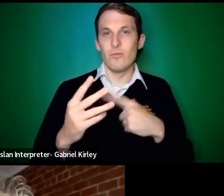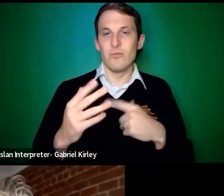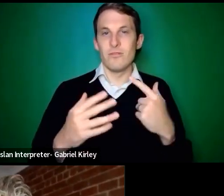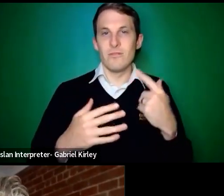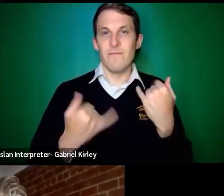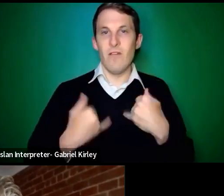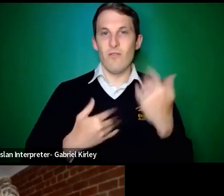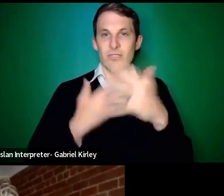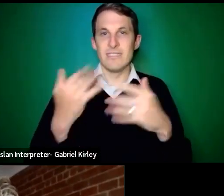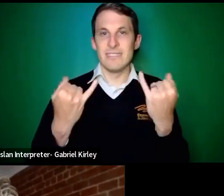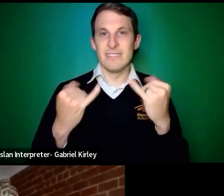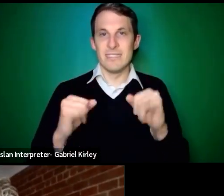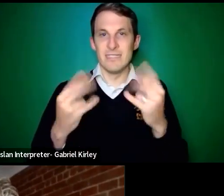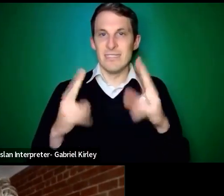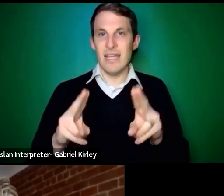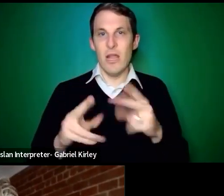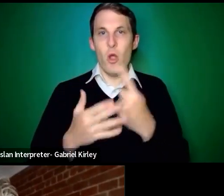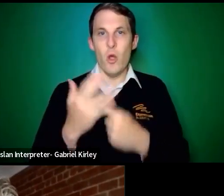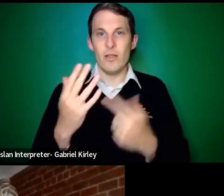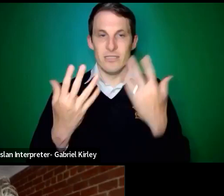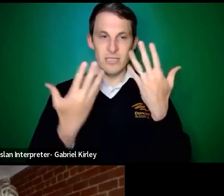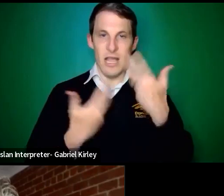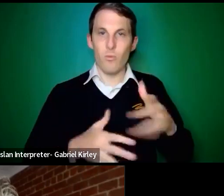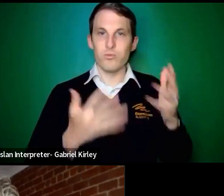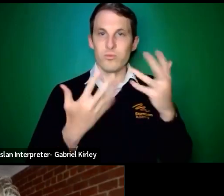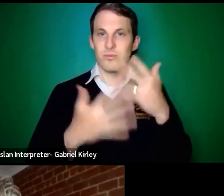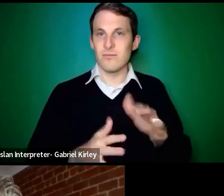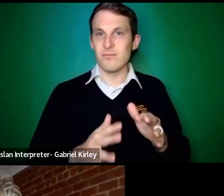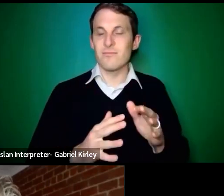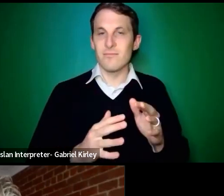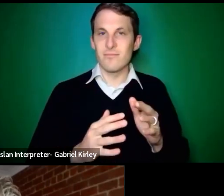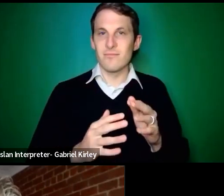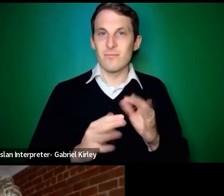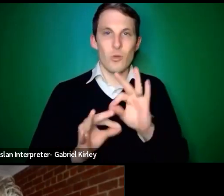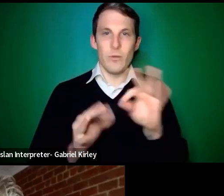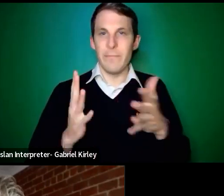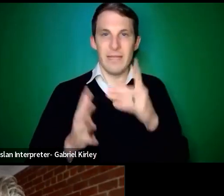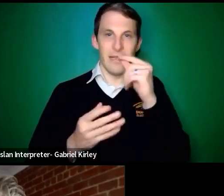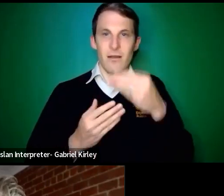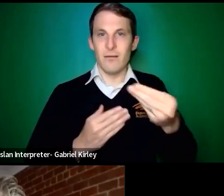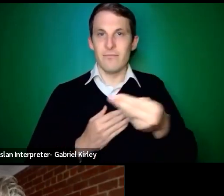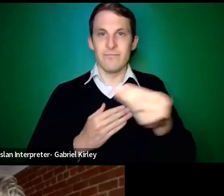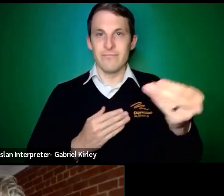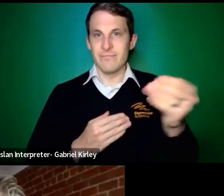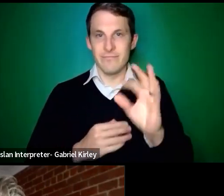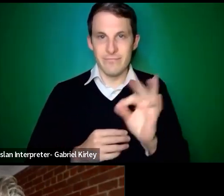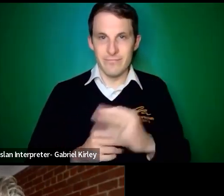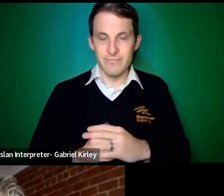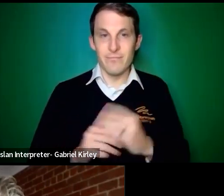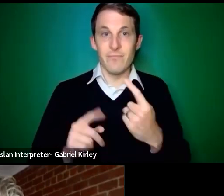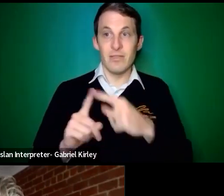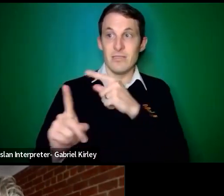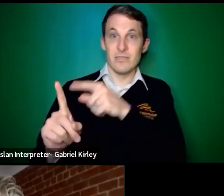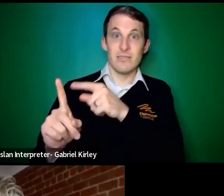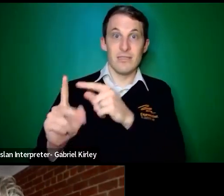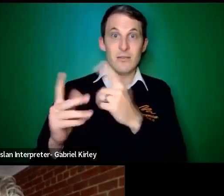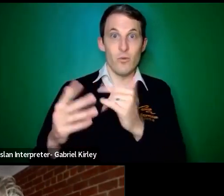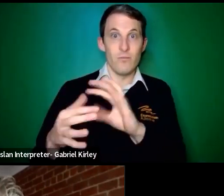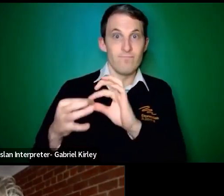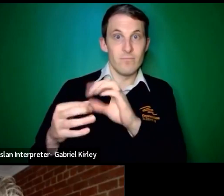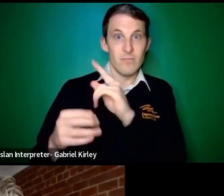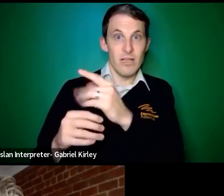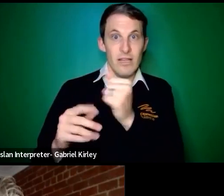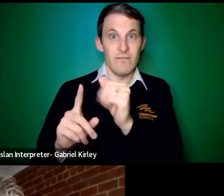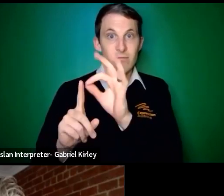it to someone else. And the other thing about protecting our loved ones with potentially diminished immunity, in fact, is also to make sure